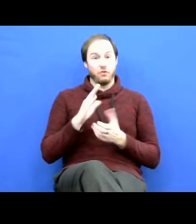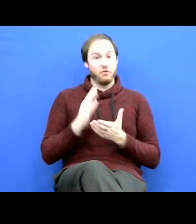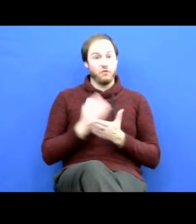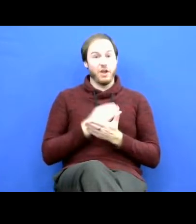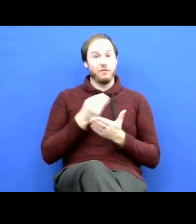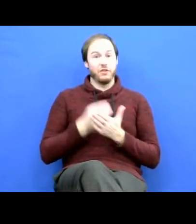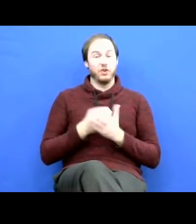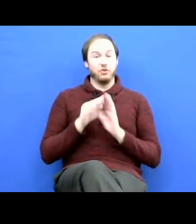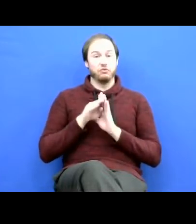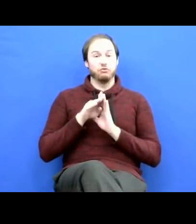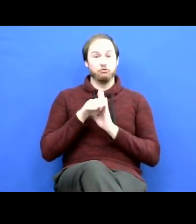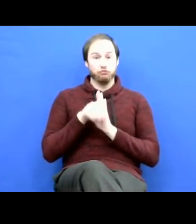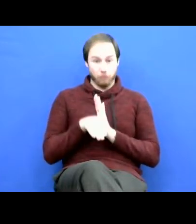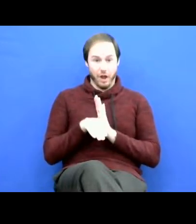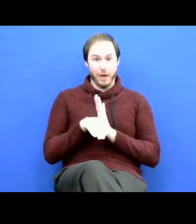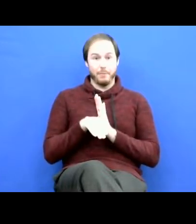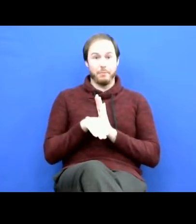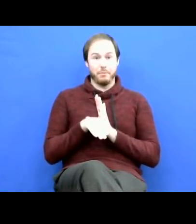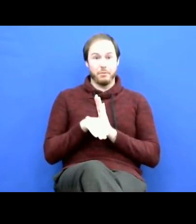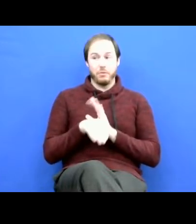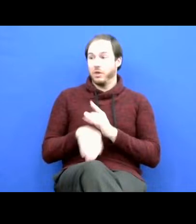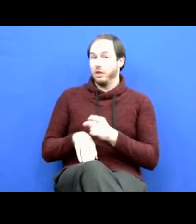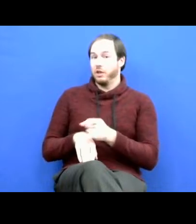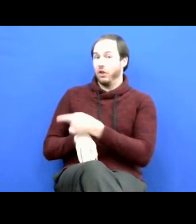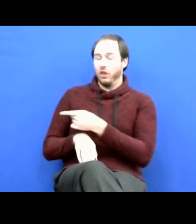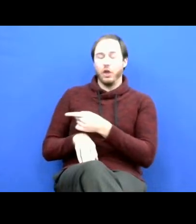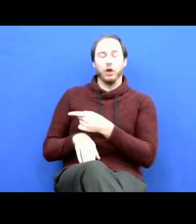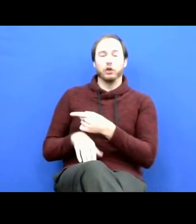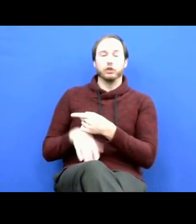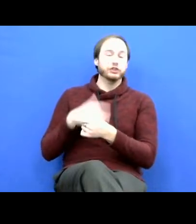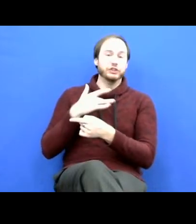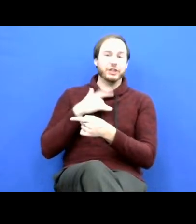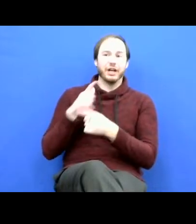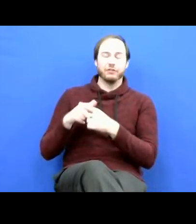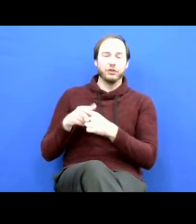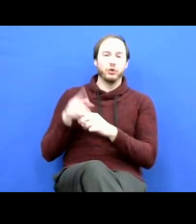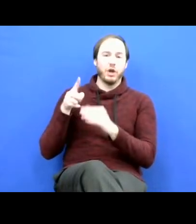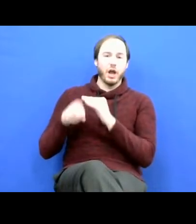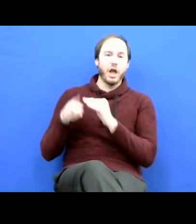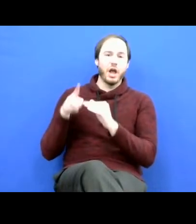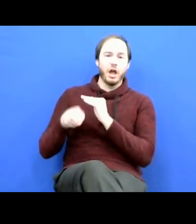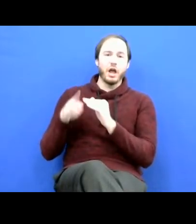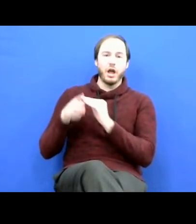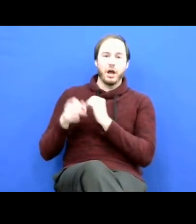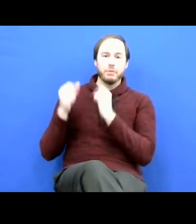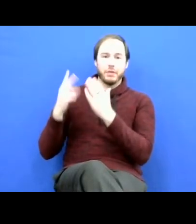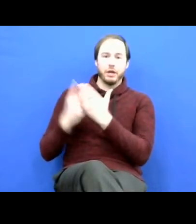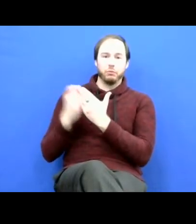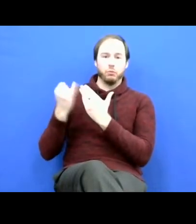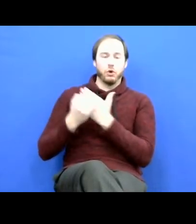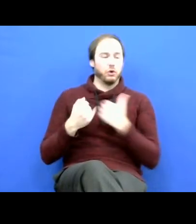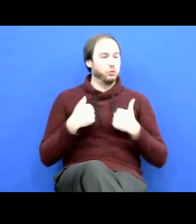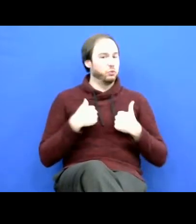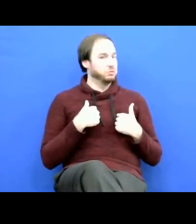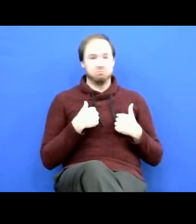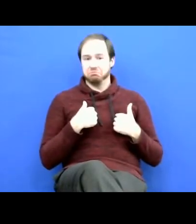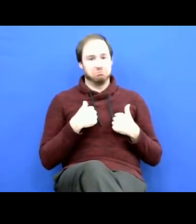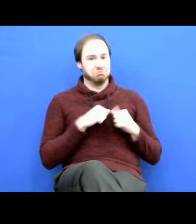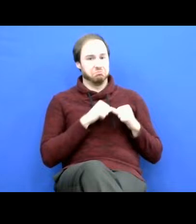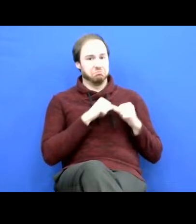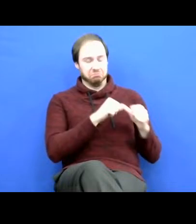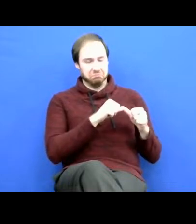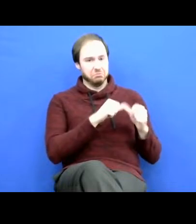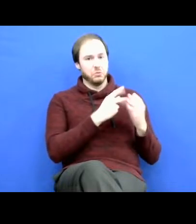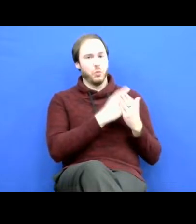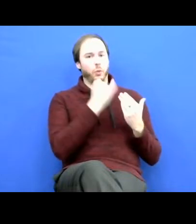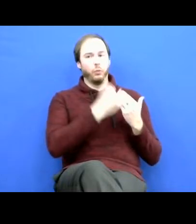were shortfalls. They had to slash and cut projects. We didn't, because we don't rely on